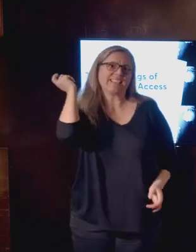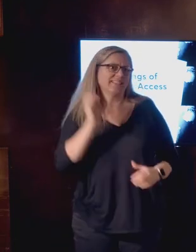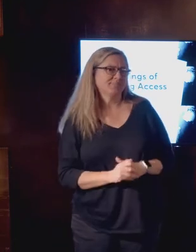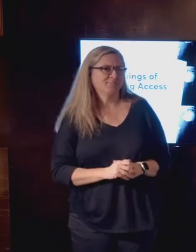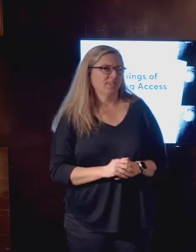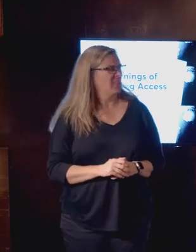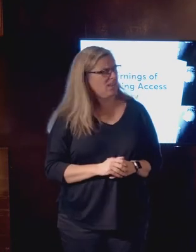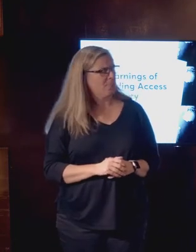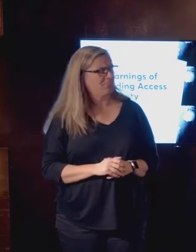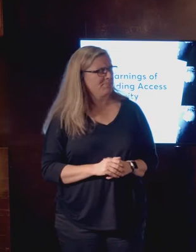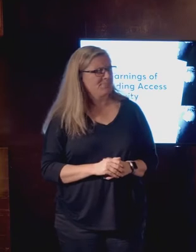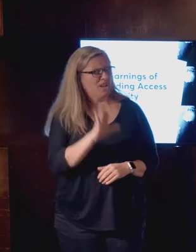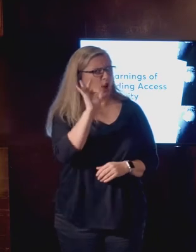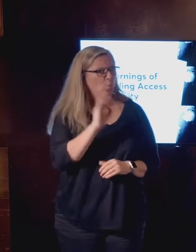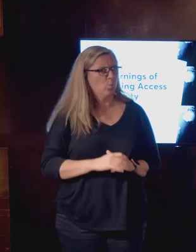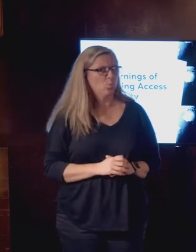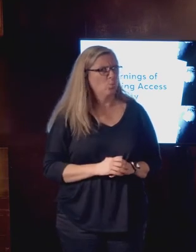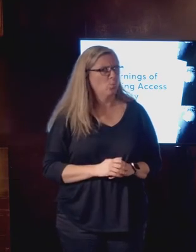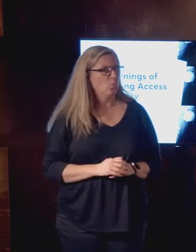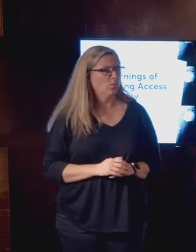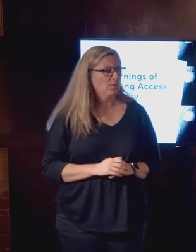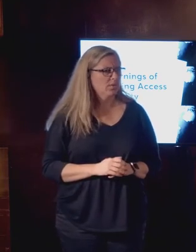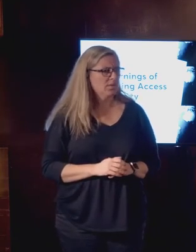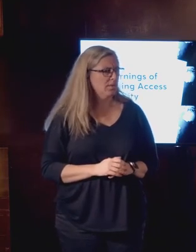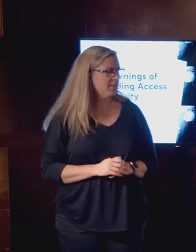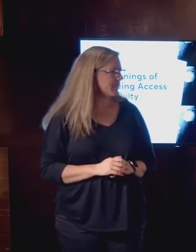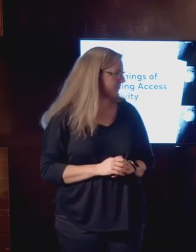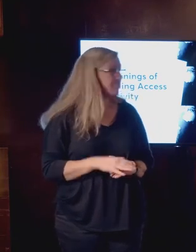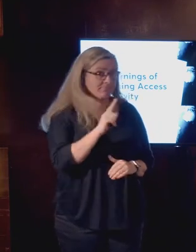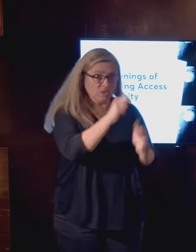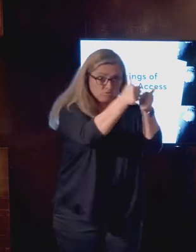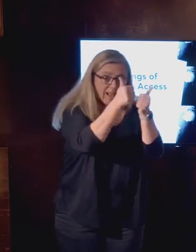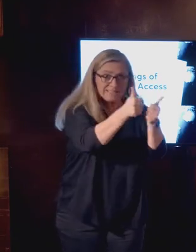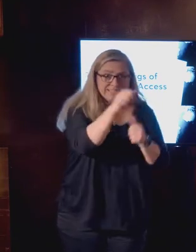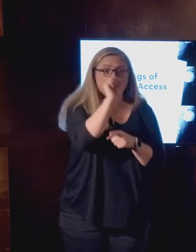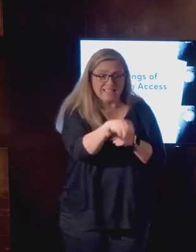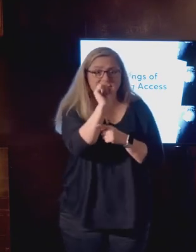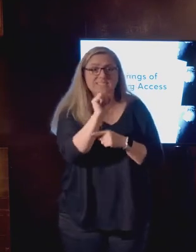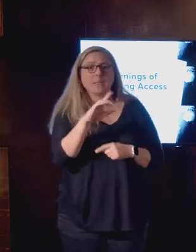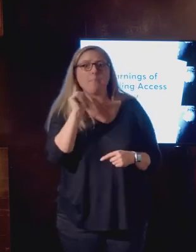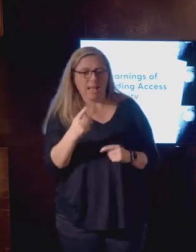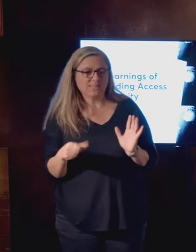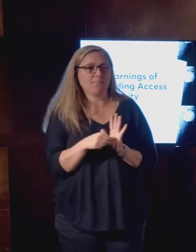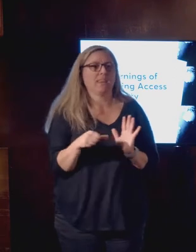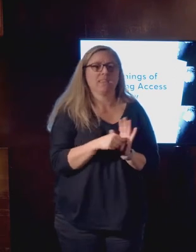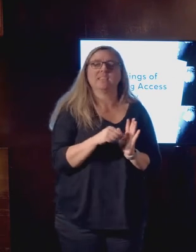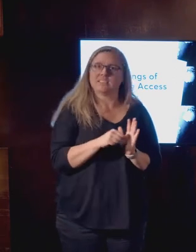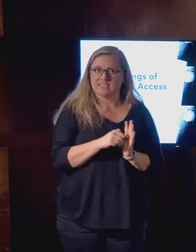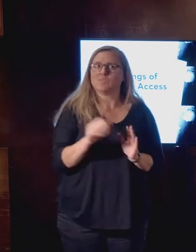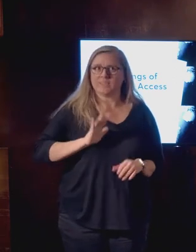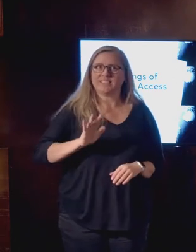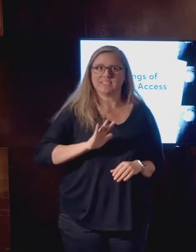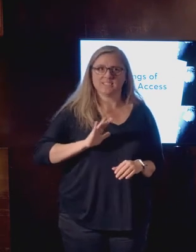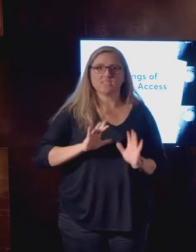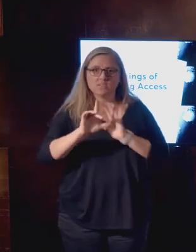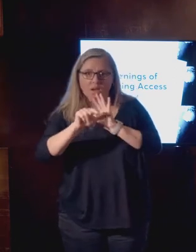well, it kind of wasn't easy, it was great, But it required money and it required time. So I